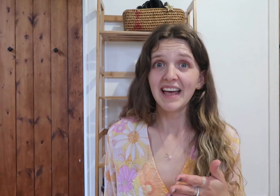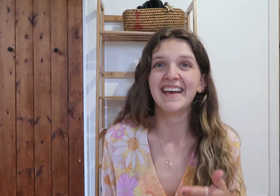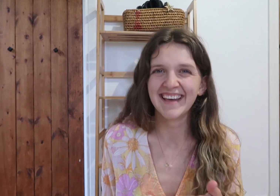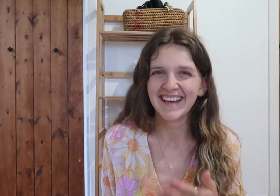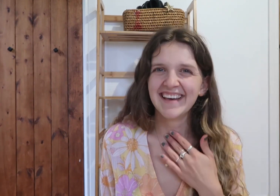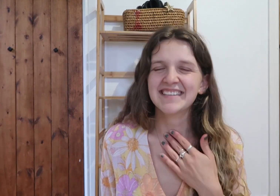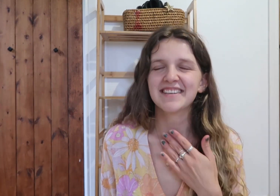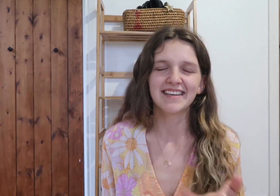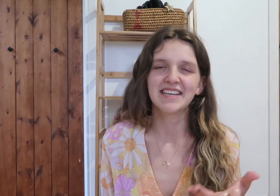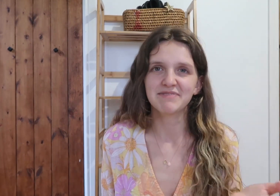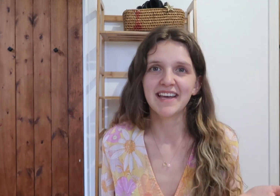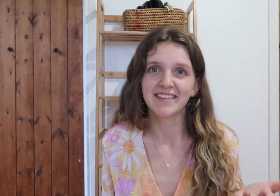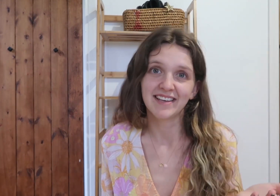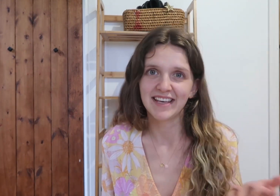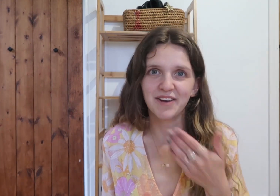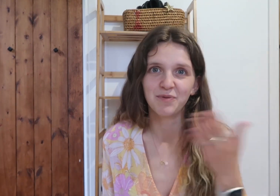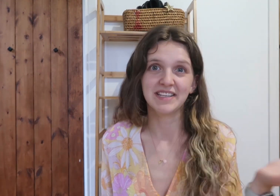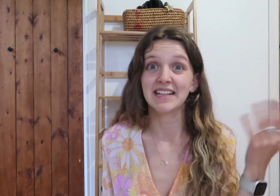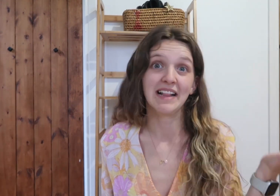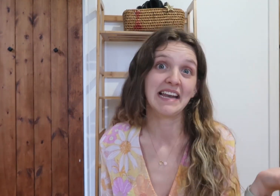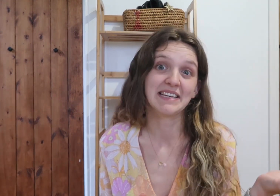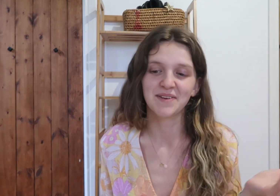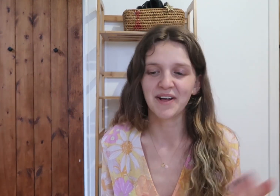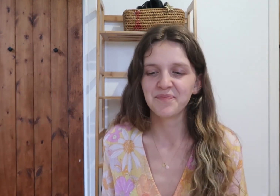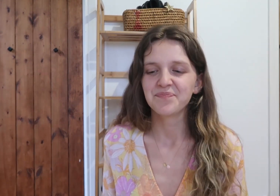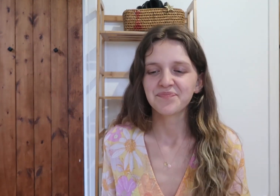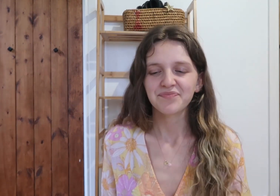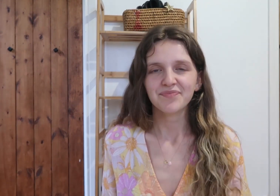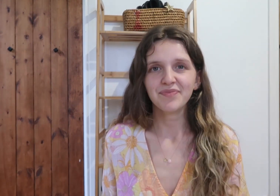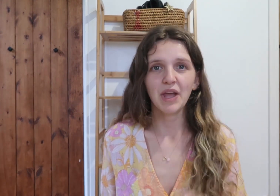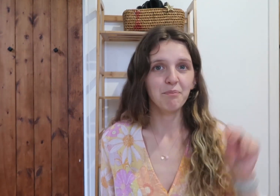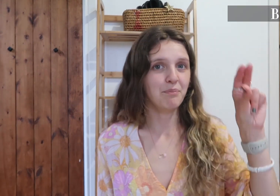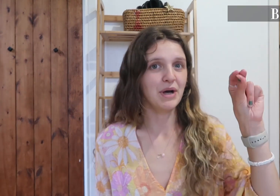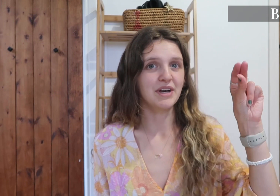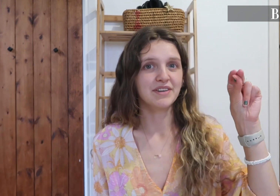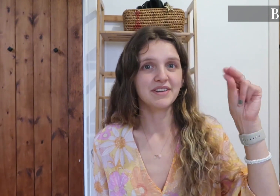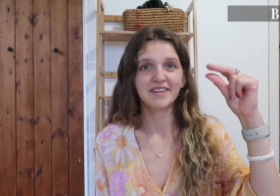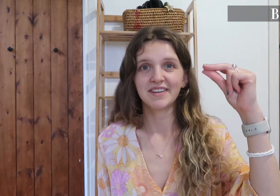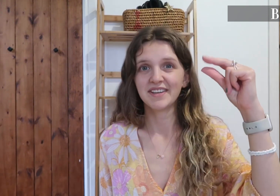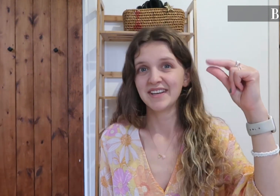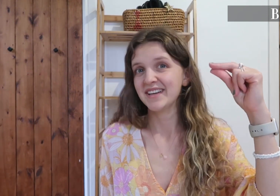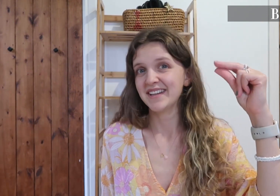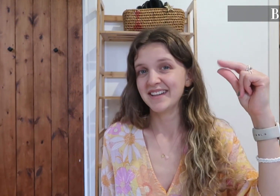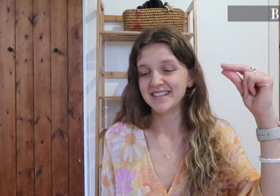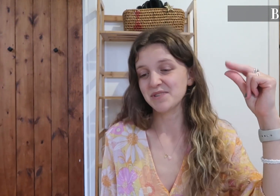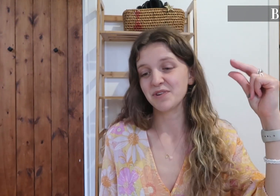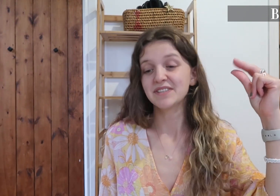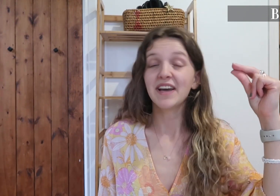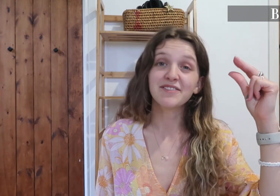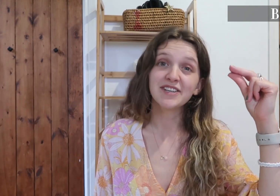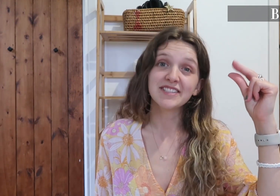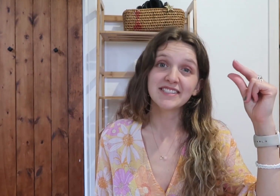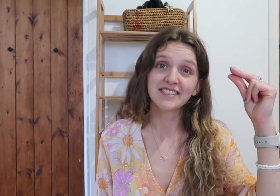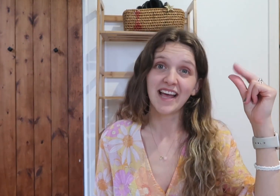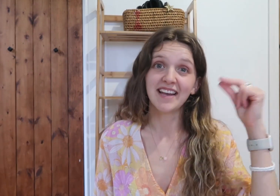mama. So that's him saying thank you with his little hand as well. And bird, this is one of his favourites, and